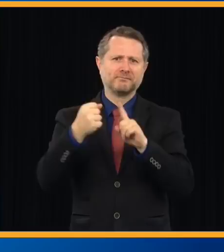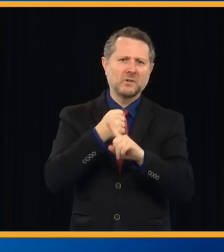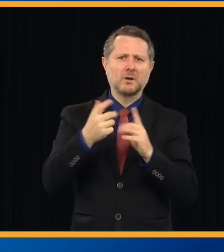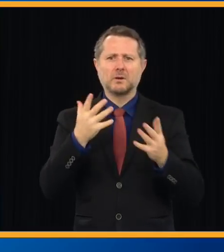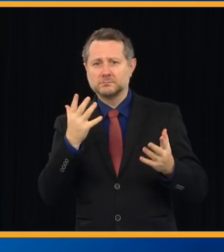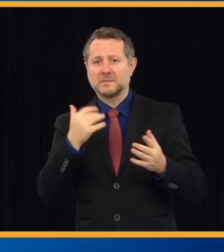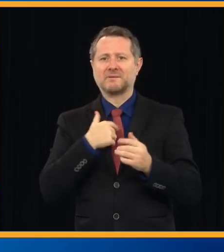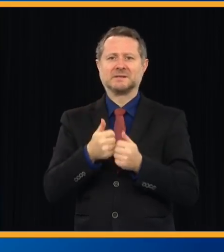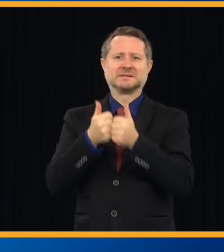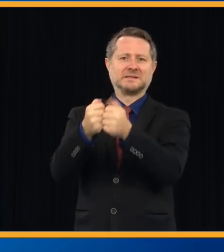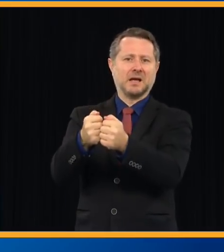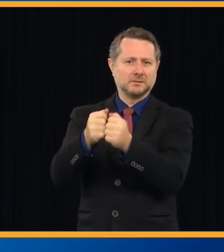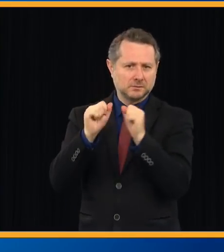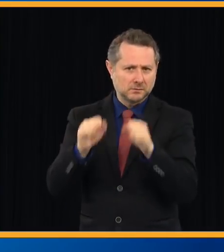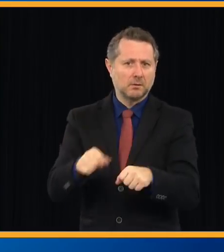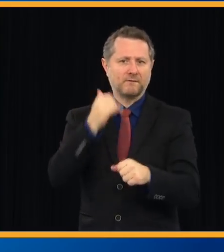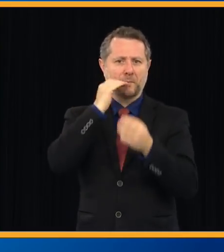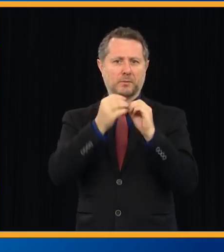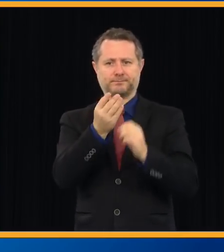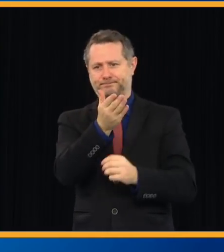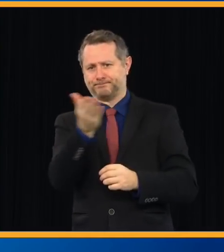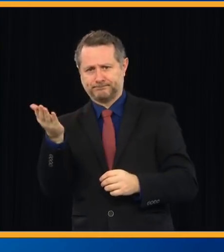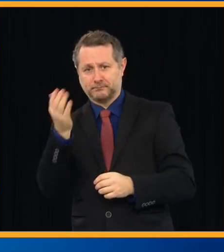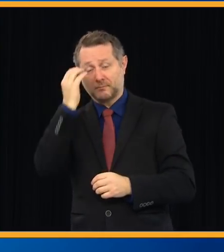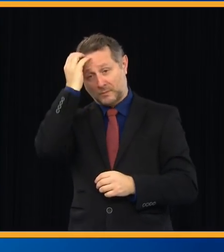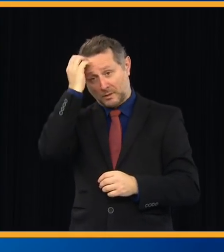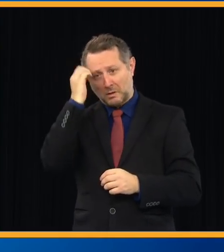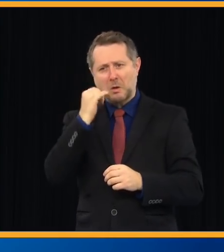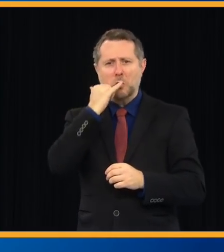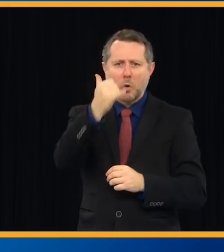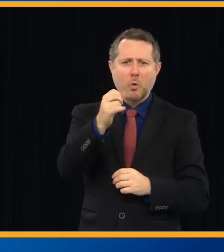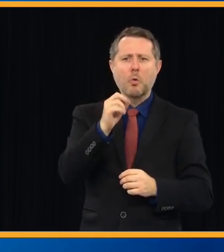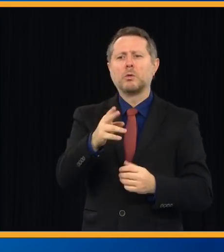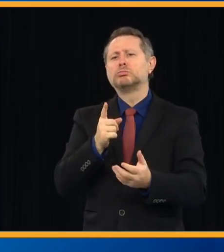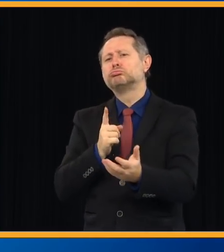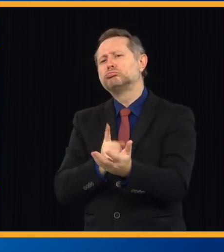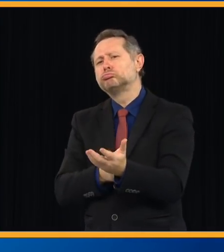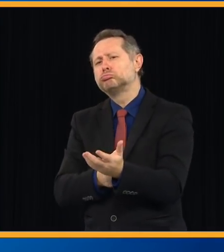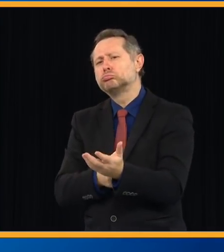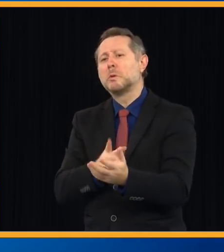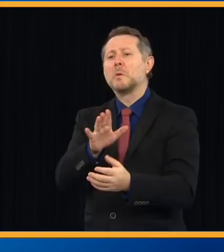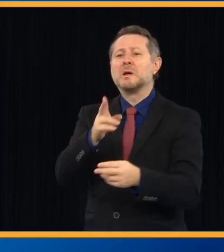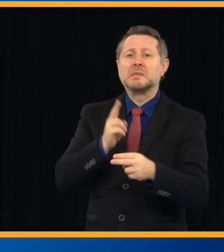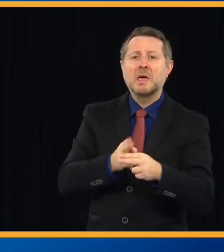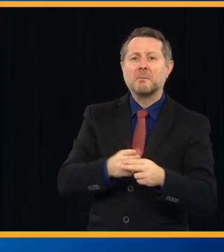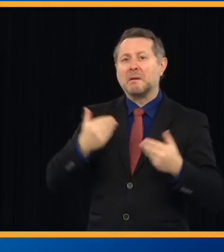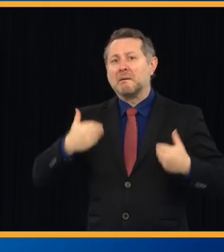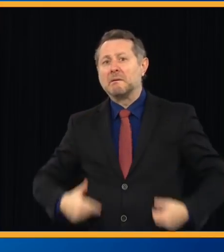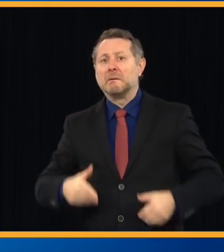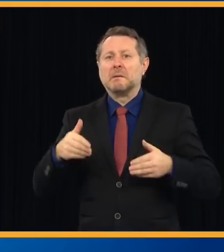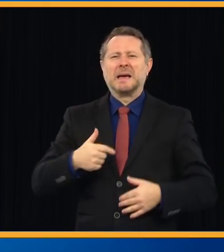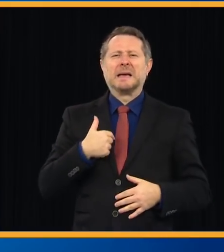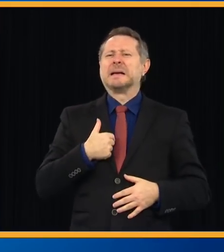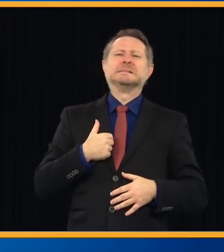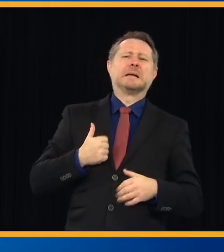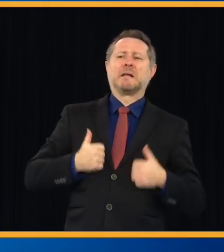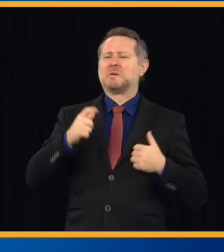844-997-2121. You can call, just discuss the issue. You don't have to give your identity. You don't have to say where you live.